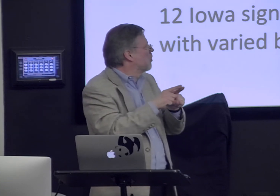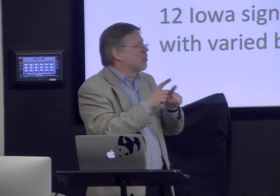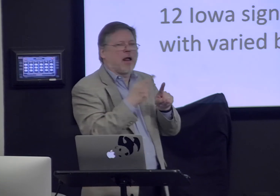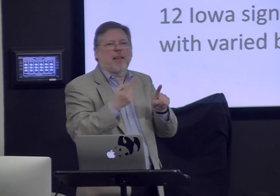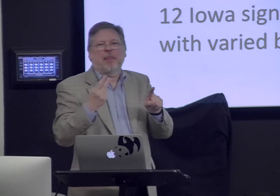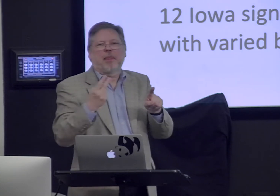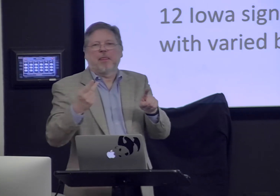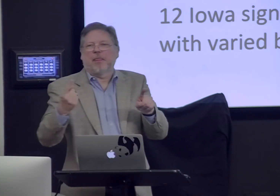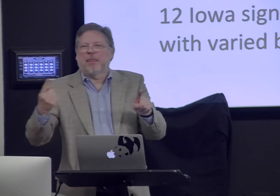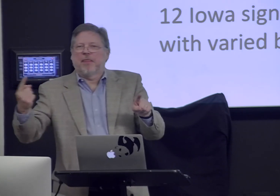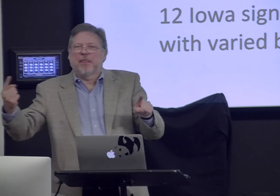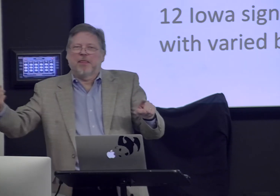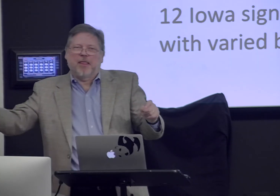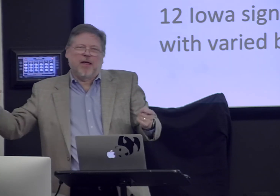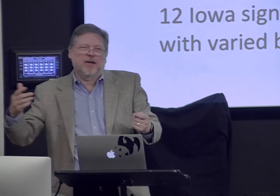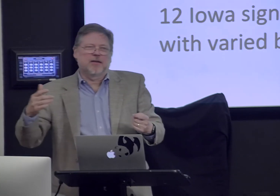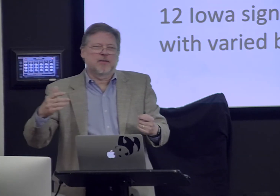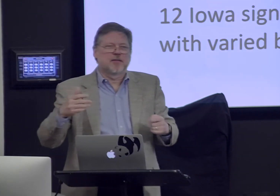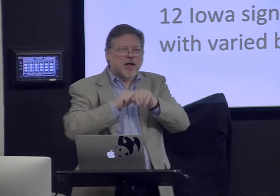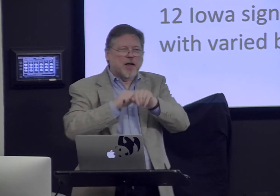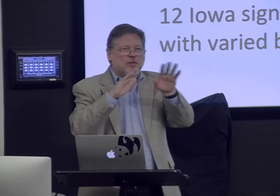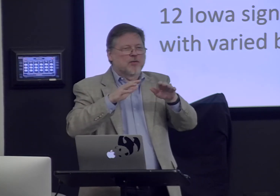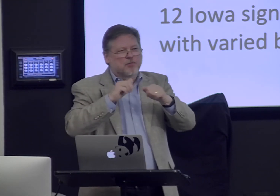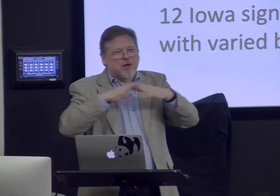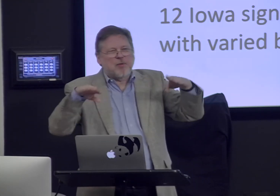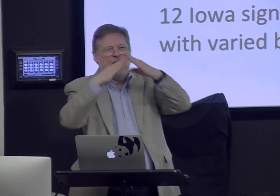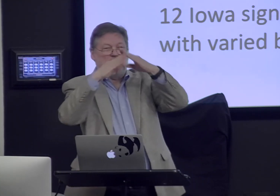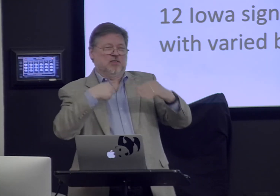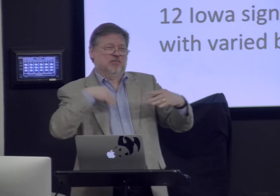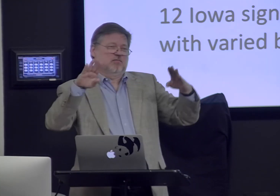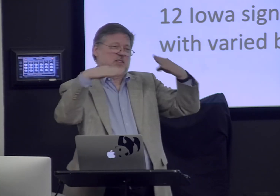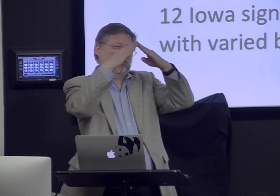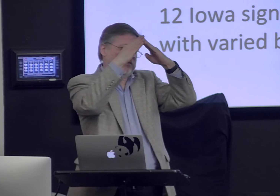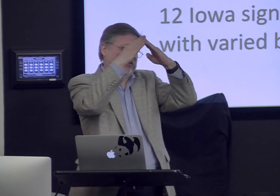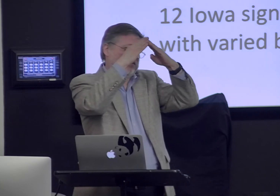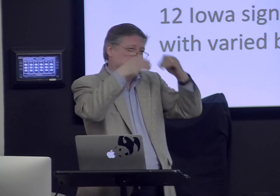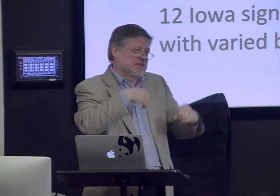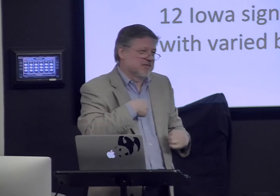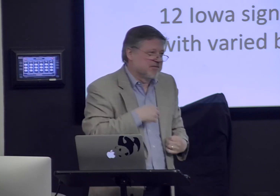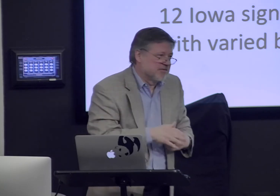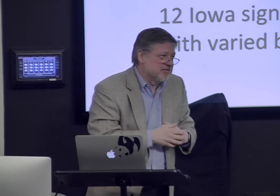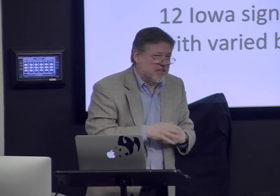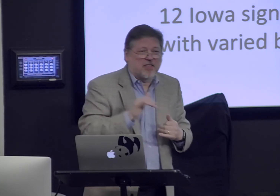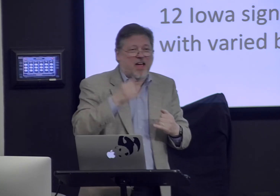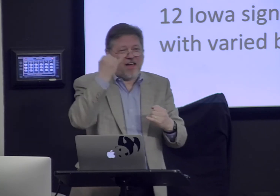right of chart D. It's for mountain. Almost everyone had their own version of